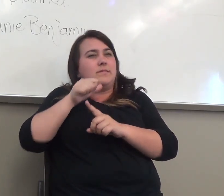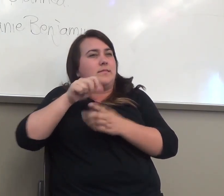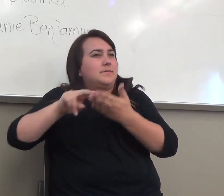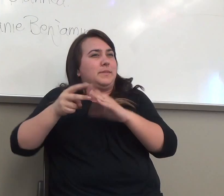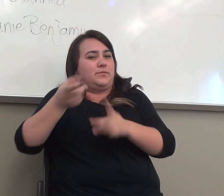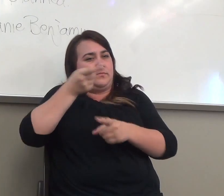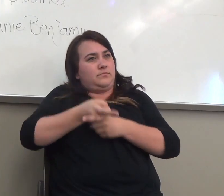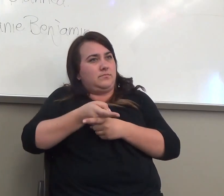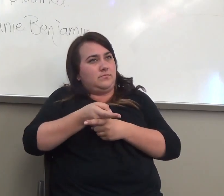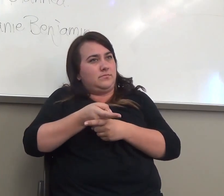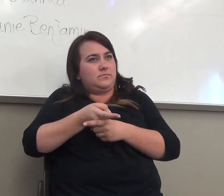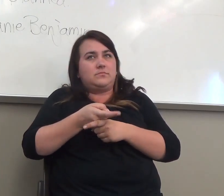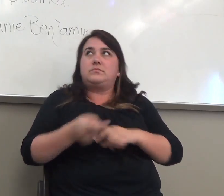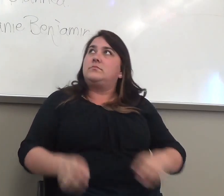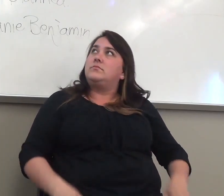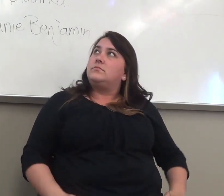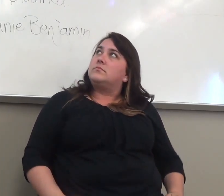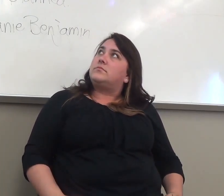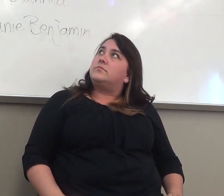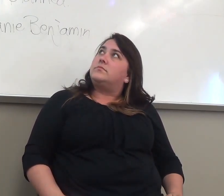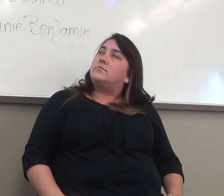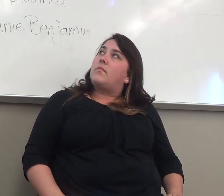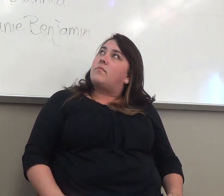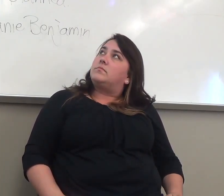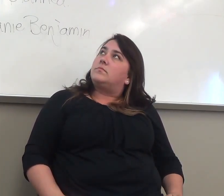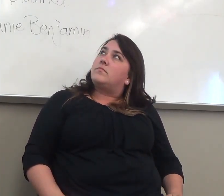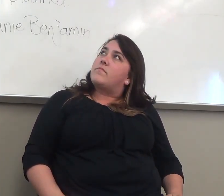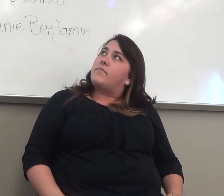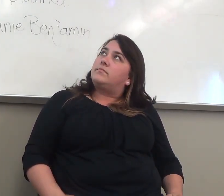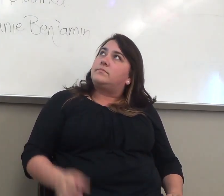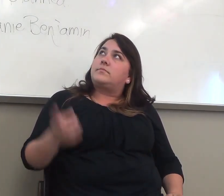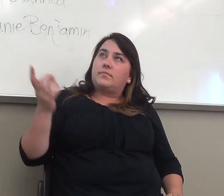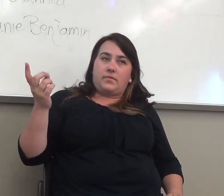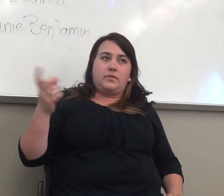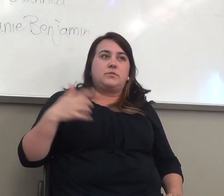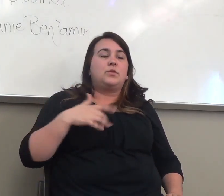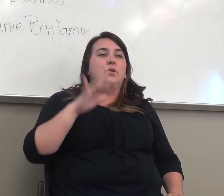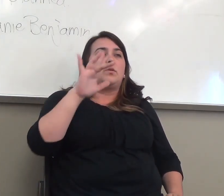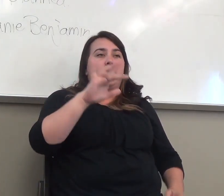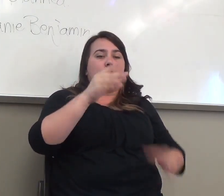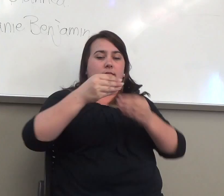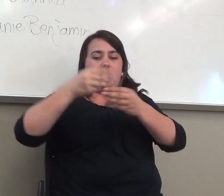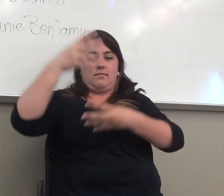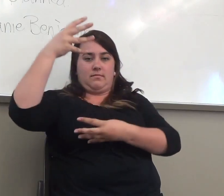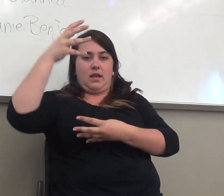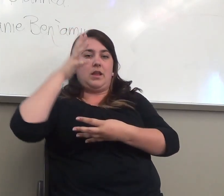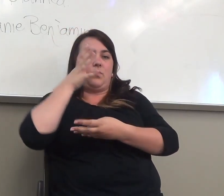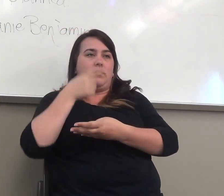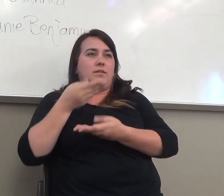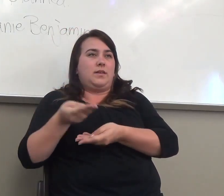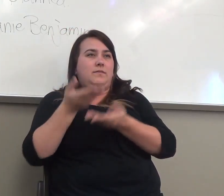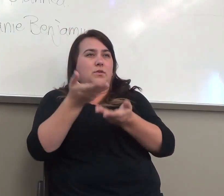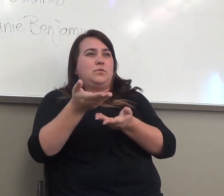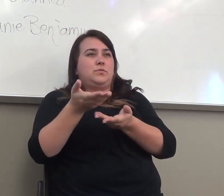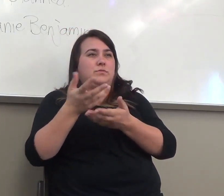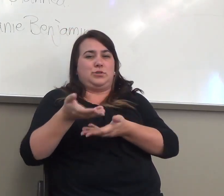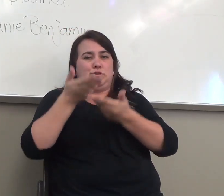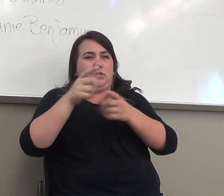know I can't make this bigger, the first one that comes up is night, okay? So that's what I call usage. There, you